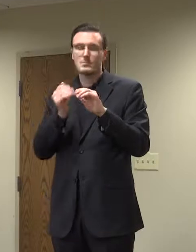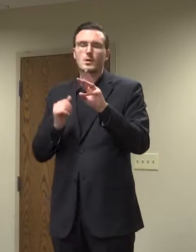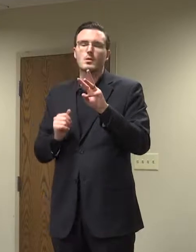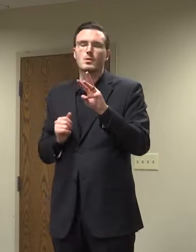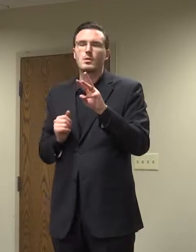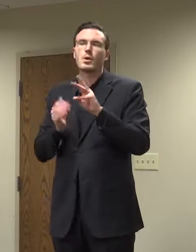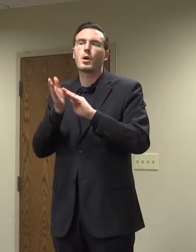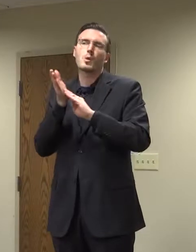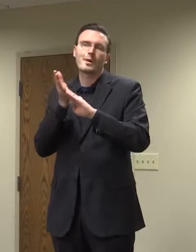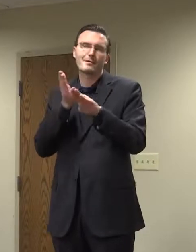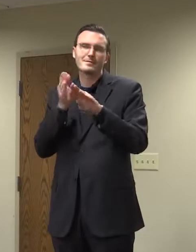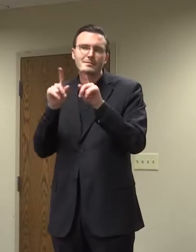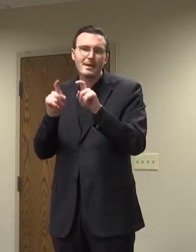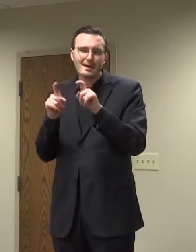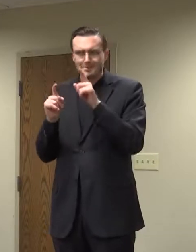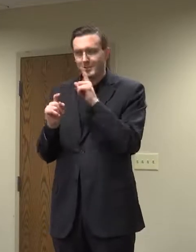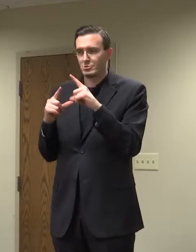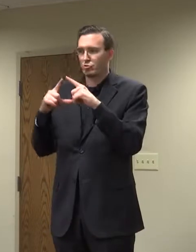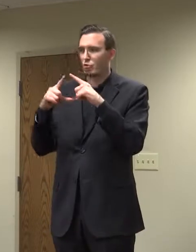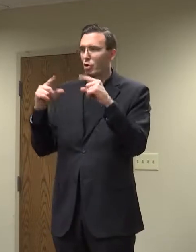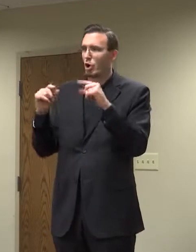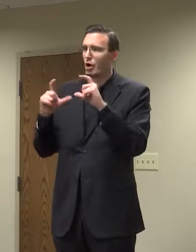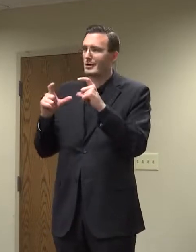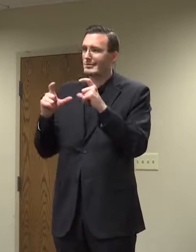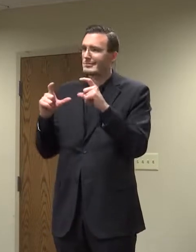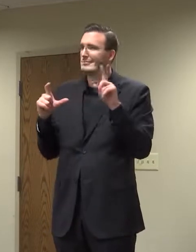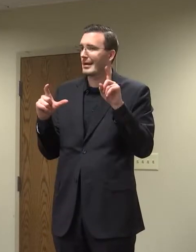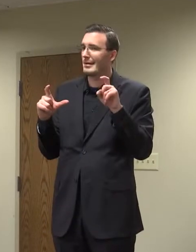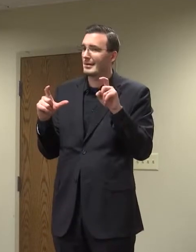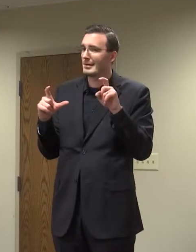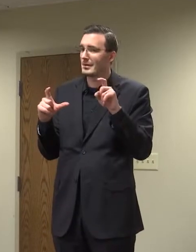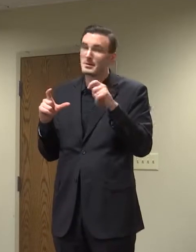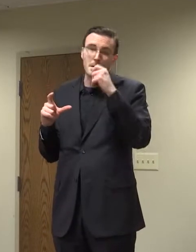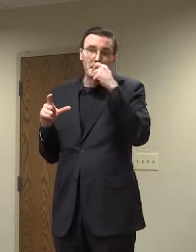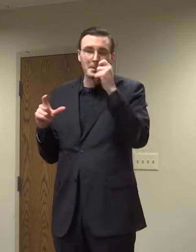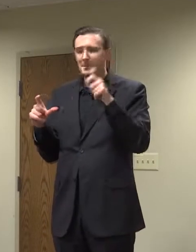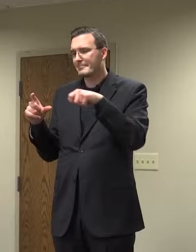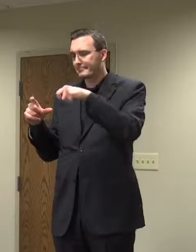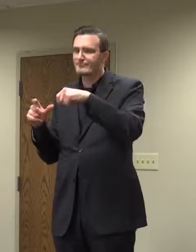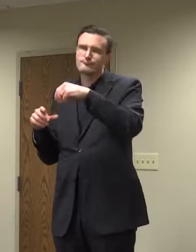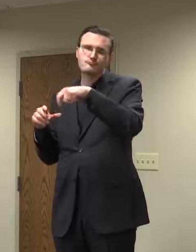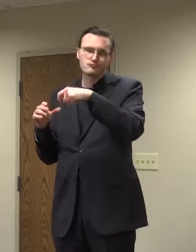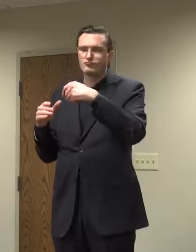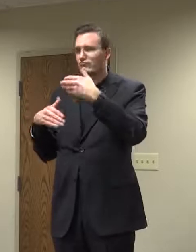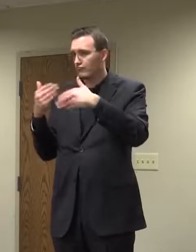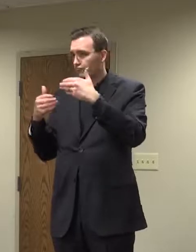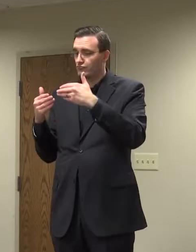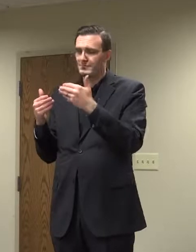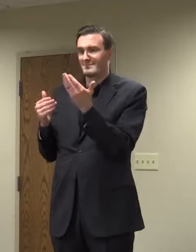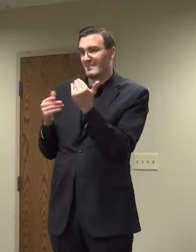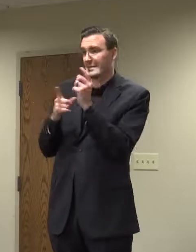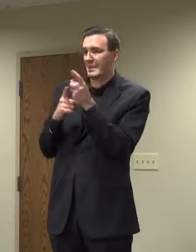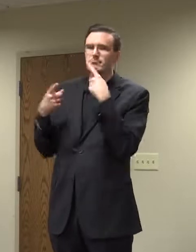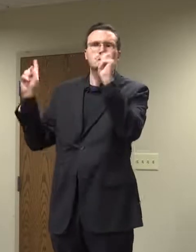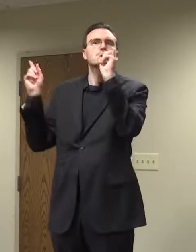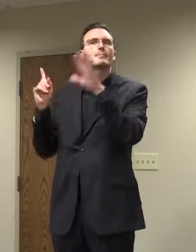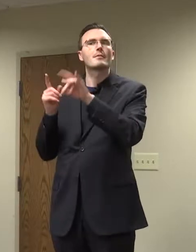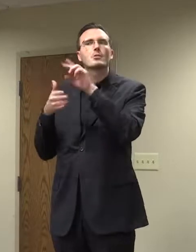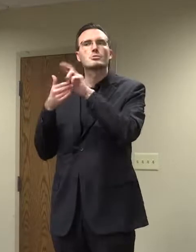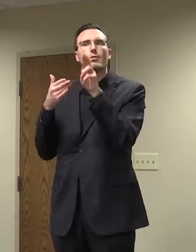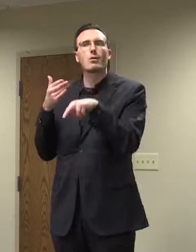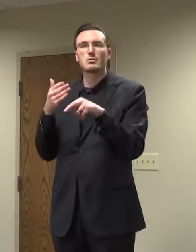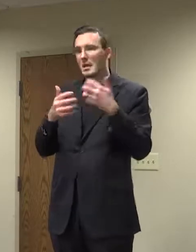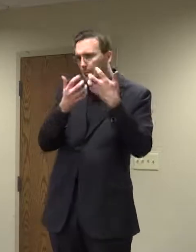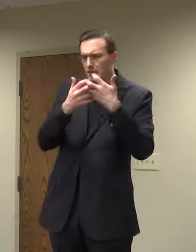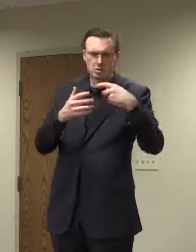it's a card test. So, it results within 15 minutes. They don't need a machine. So our goal is to get this as quickly as